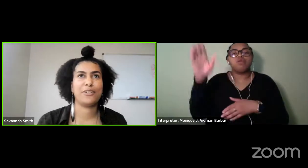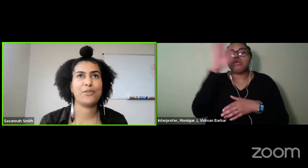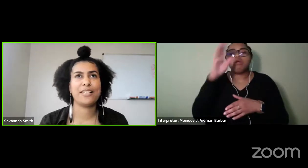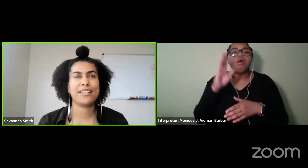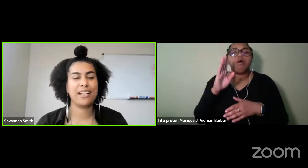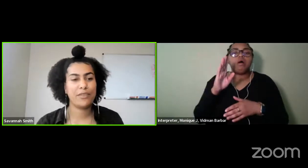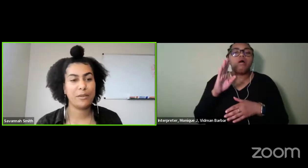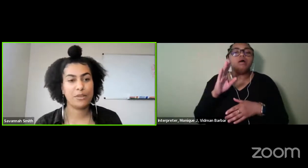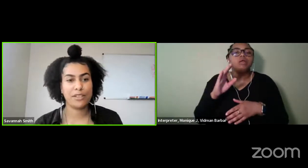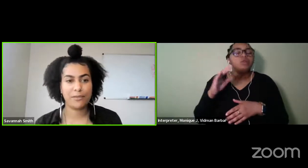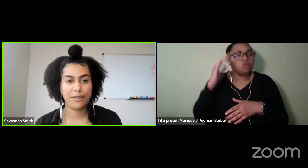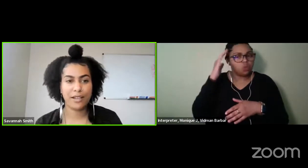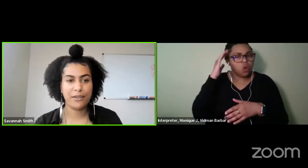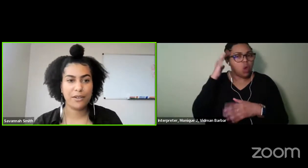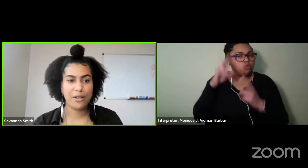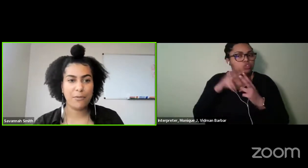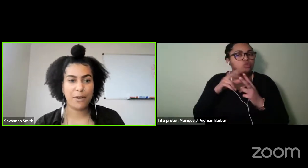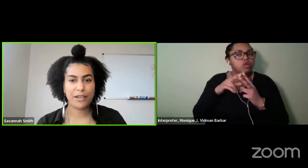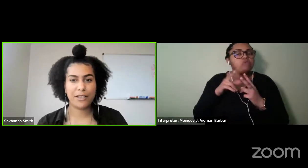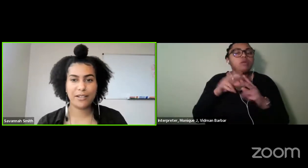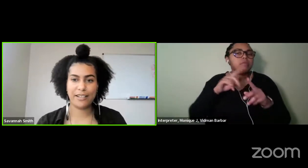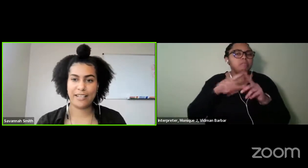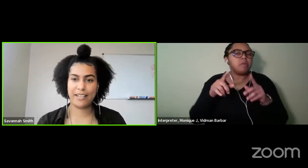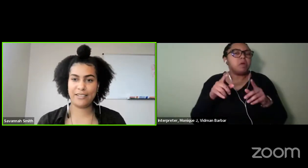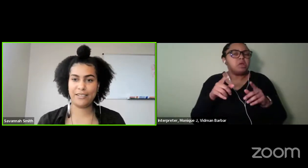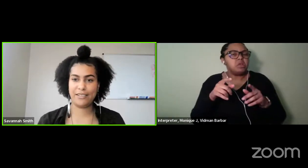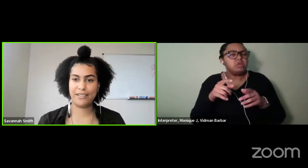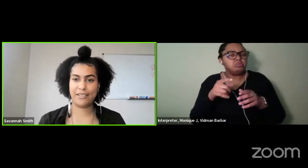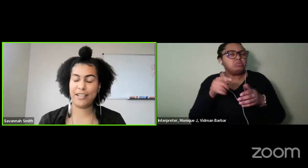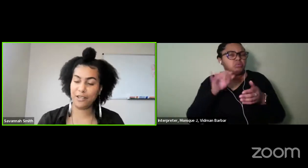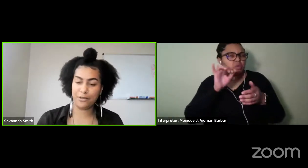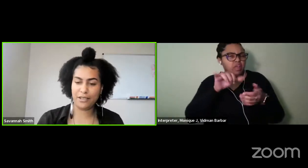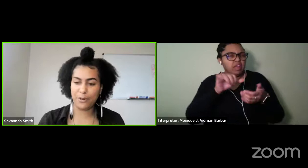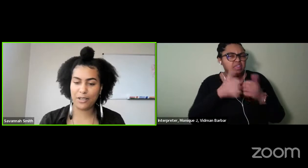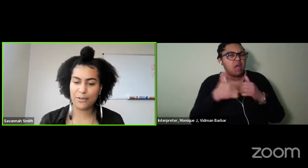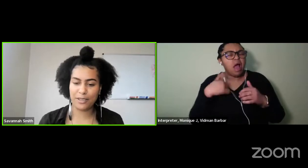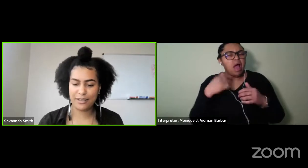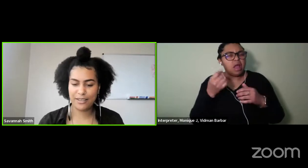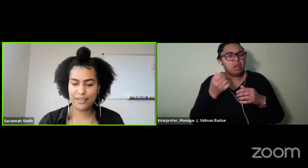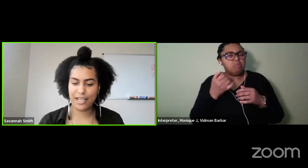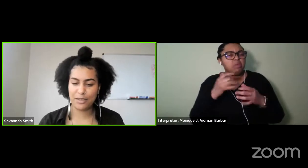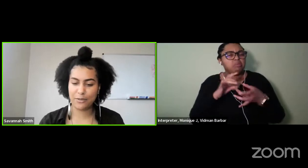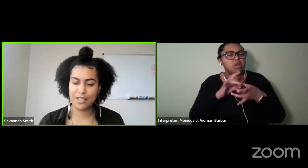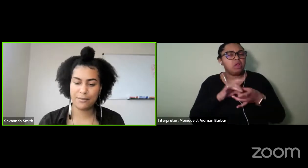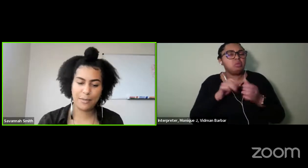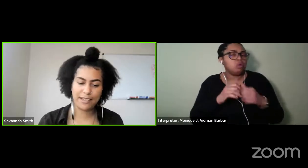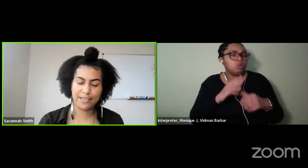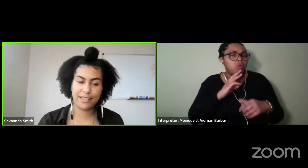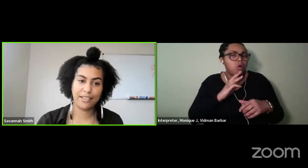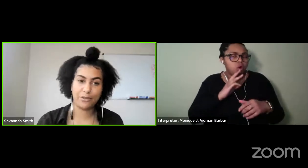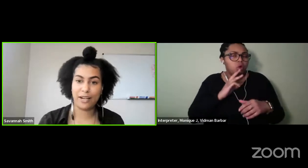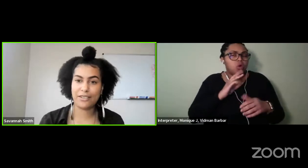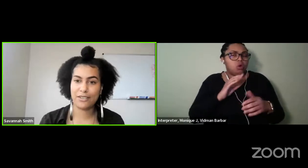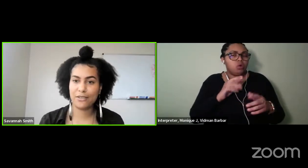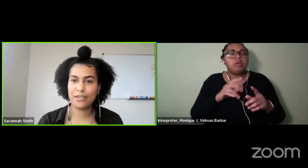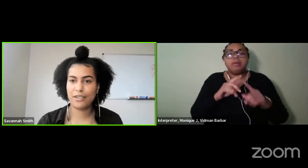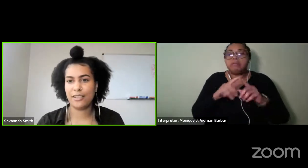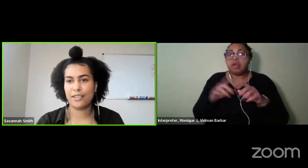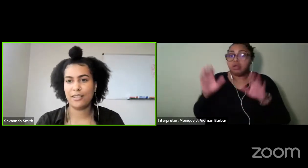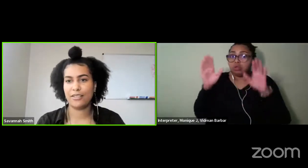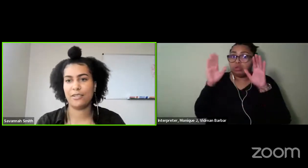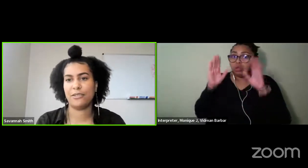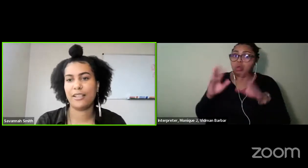I feel like in those ways kind of have personified water and greet water with kind of respect and